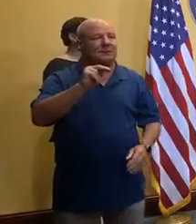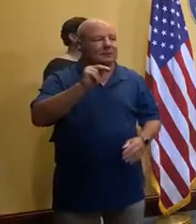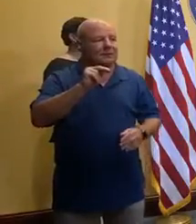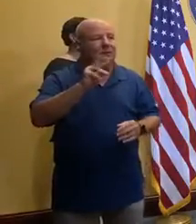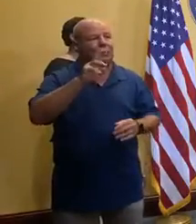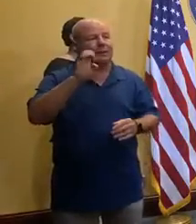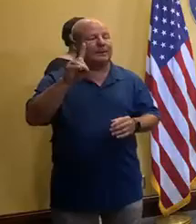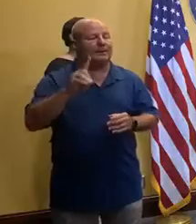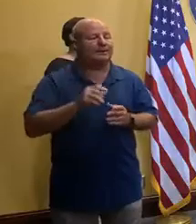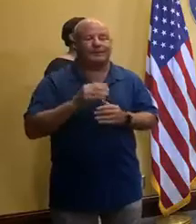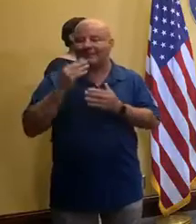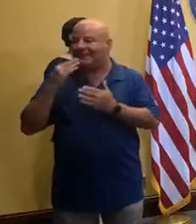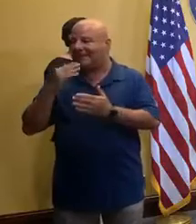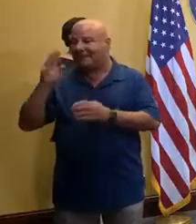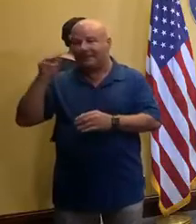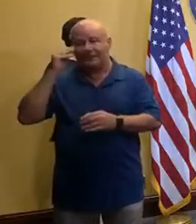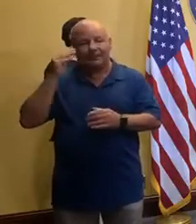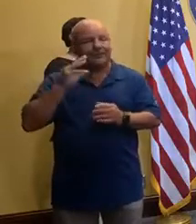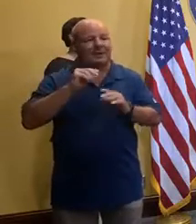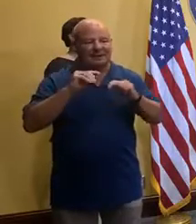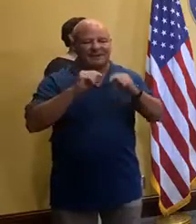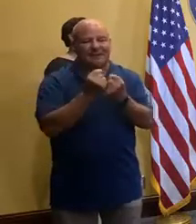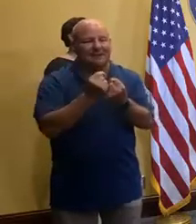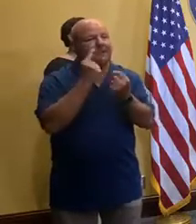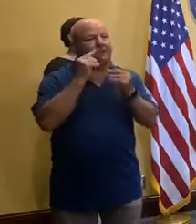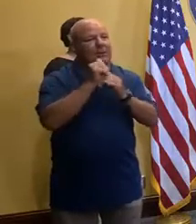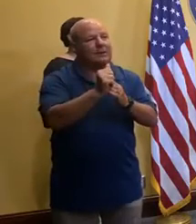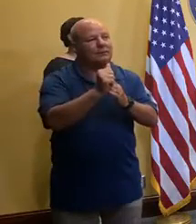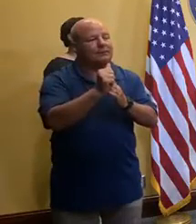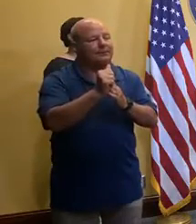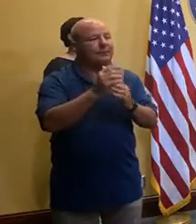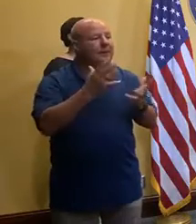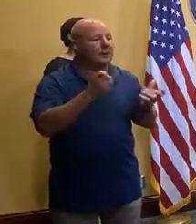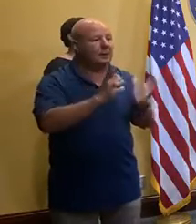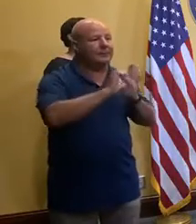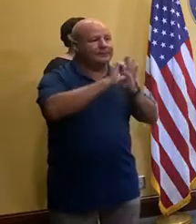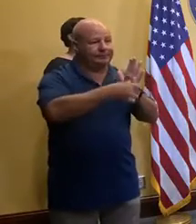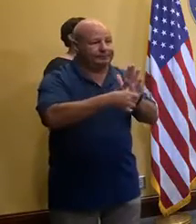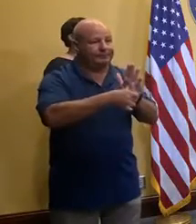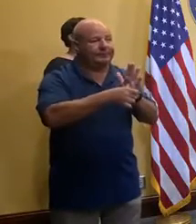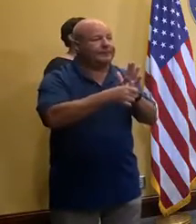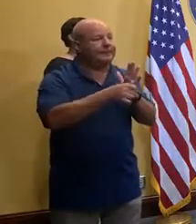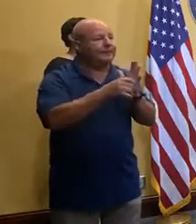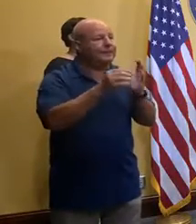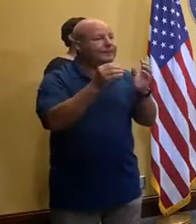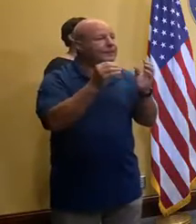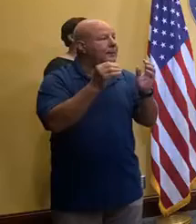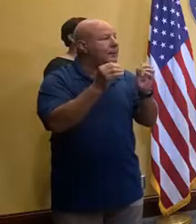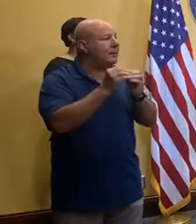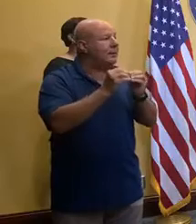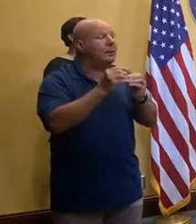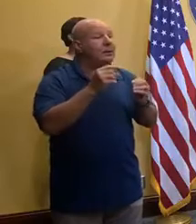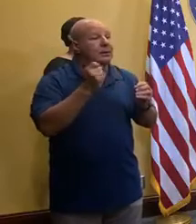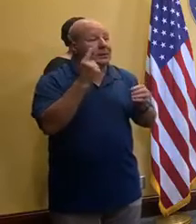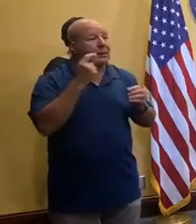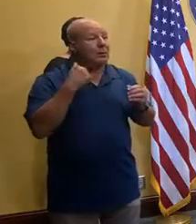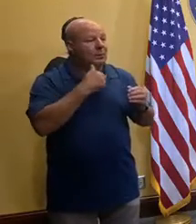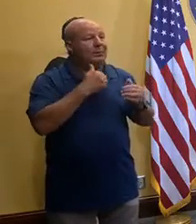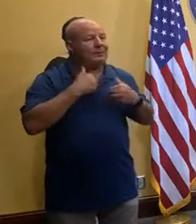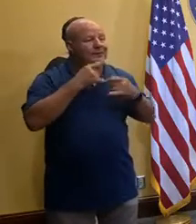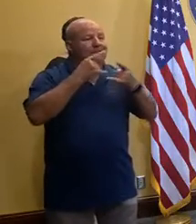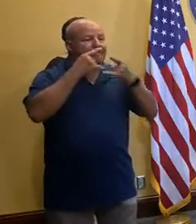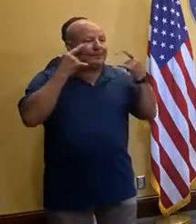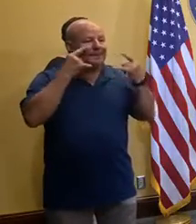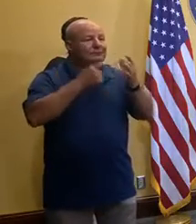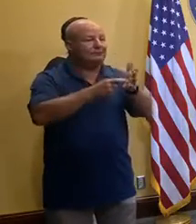leadership. I want to emphasize, as we all know, that we do have a mask mandate. So if